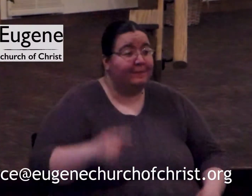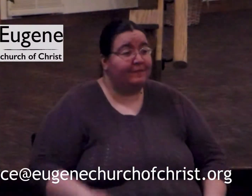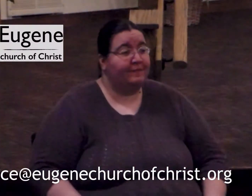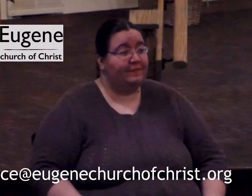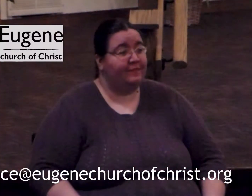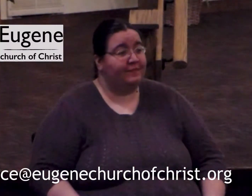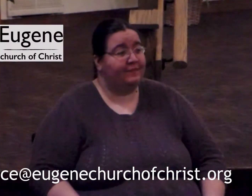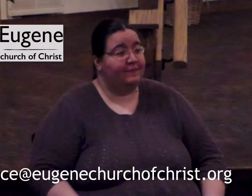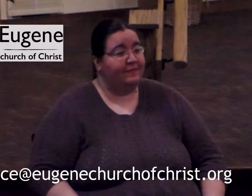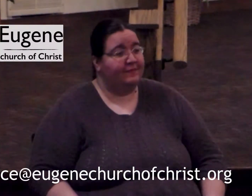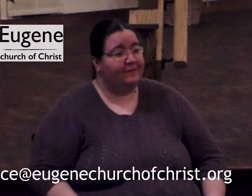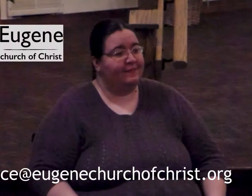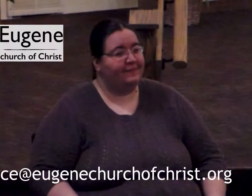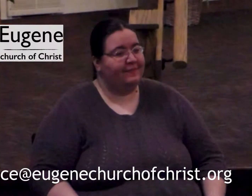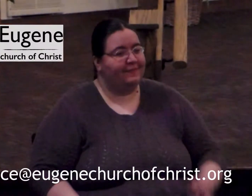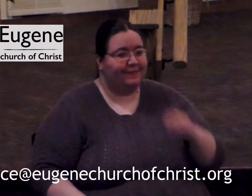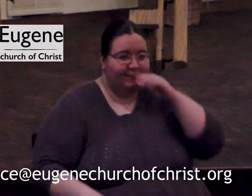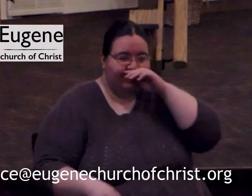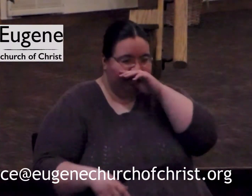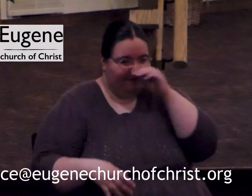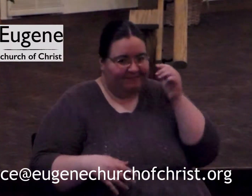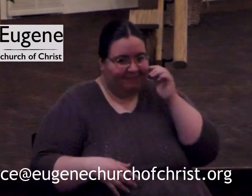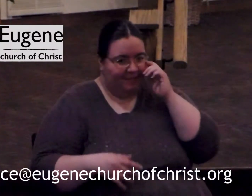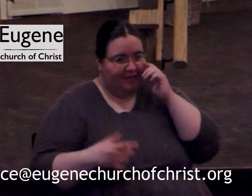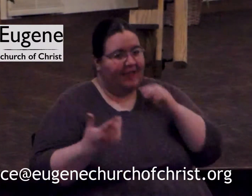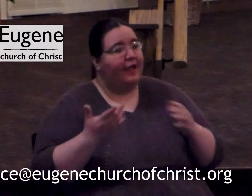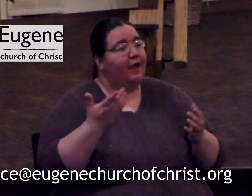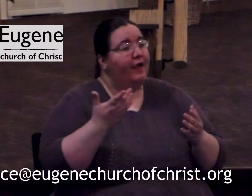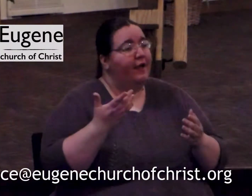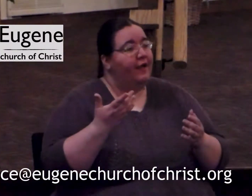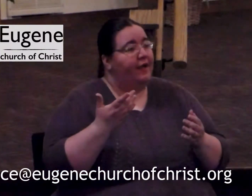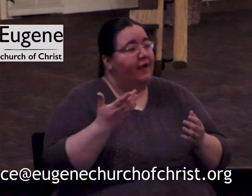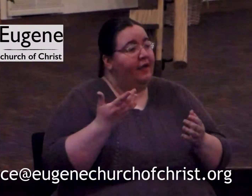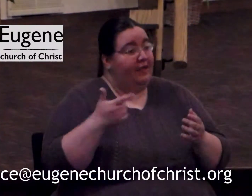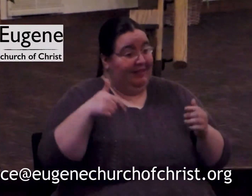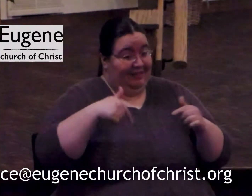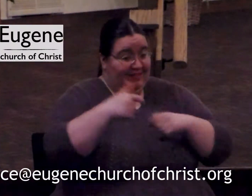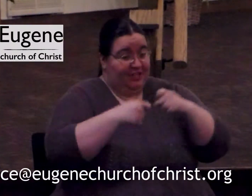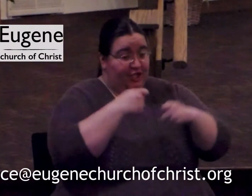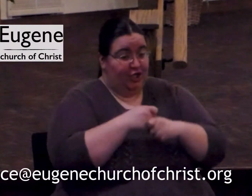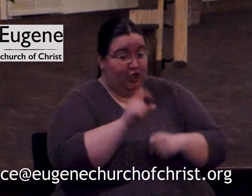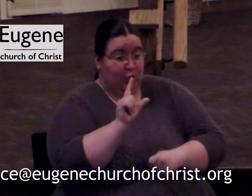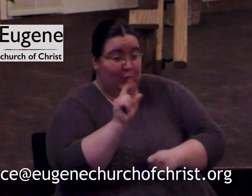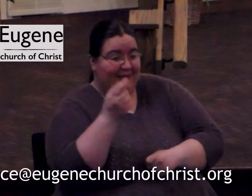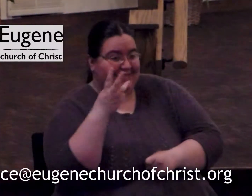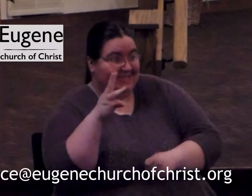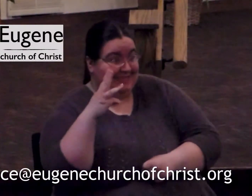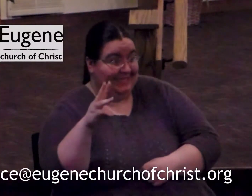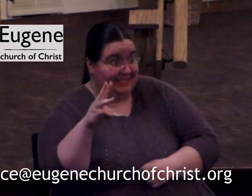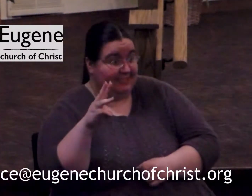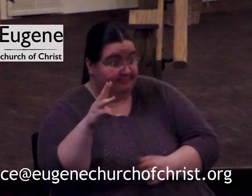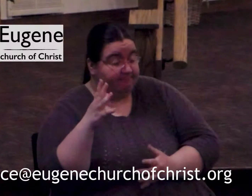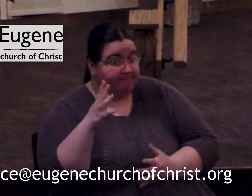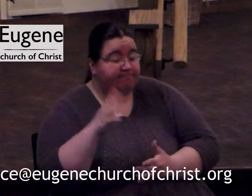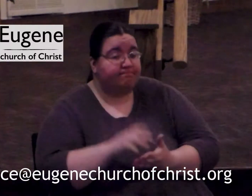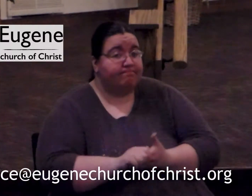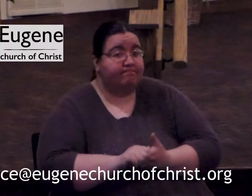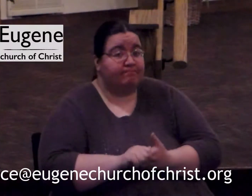your checks yet. Hopefully you're to this point where you're saying 2016 on there. But we're in 2016 now. As James writes this, he is in